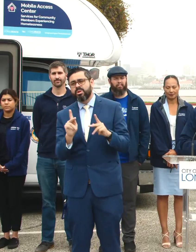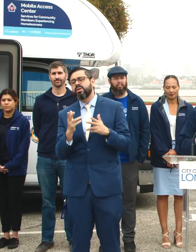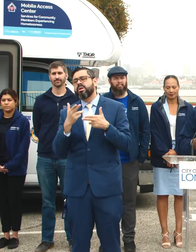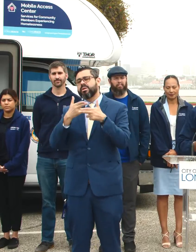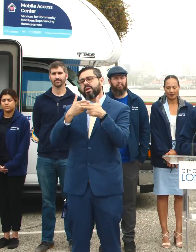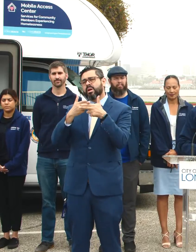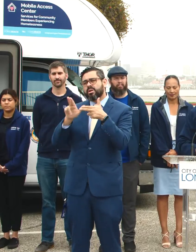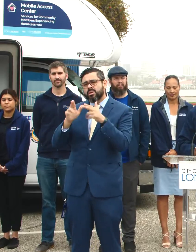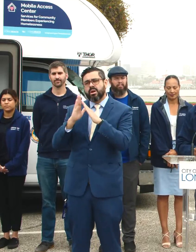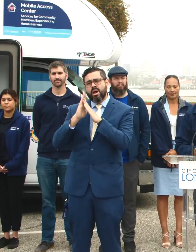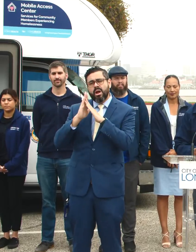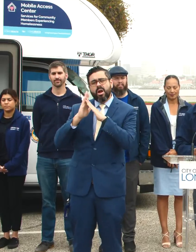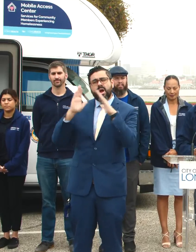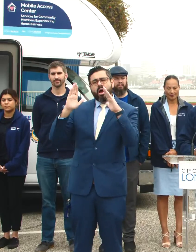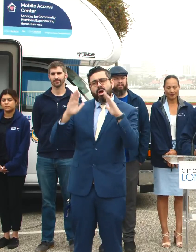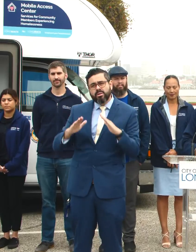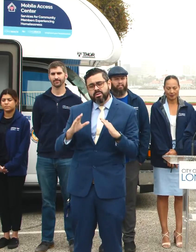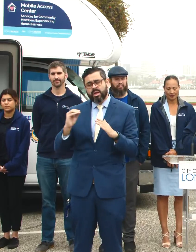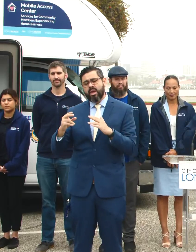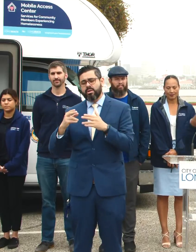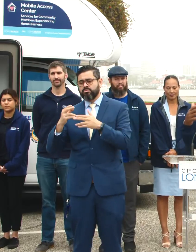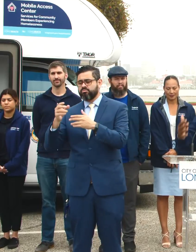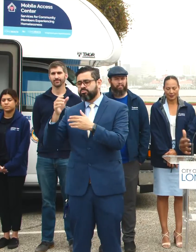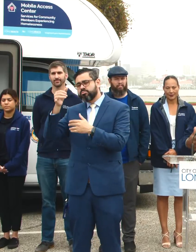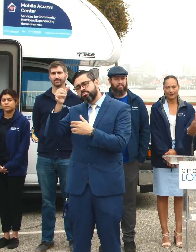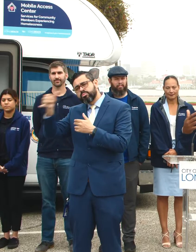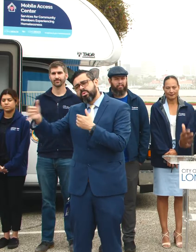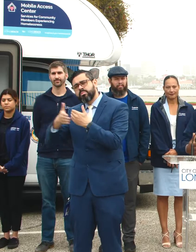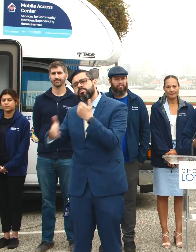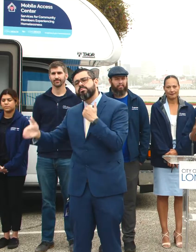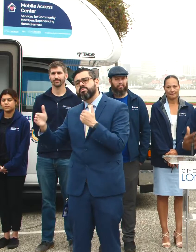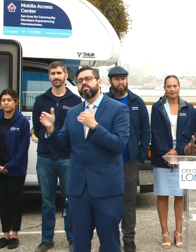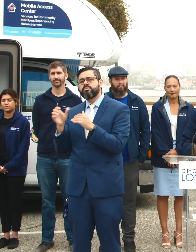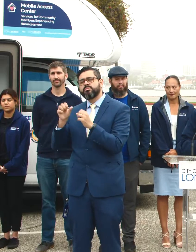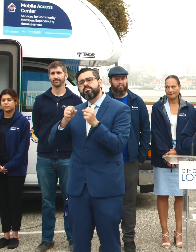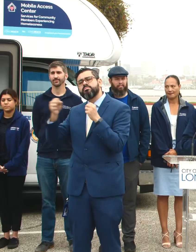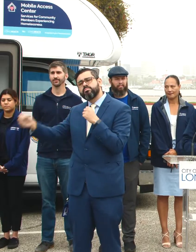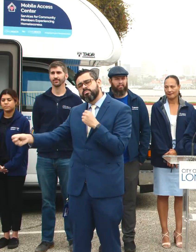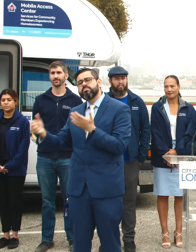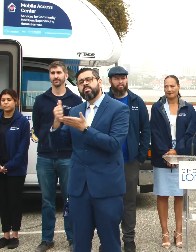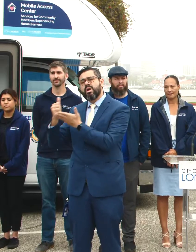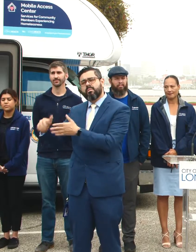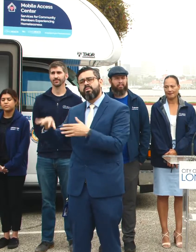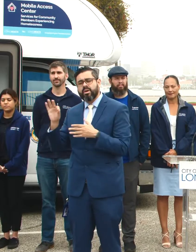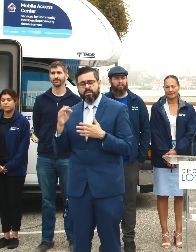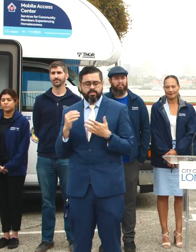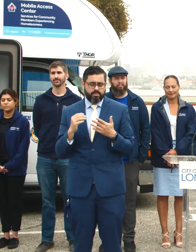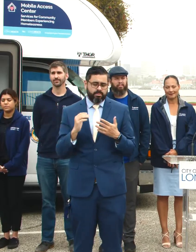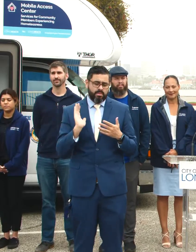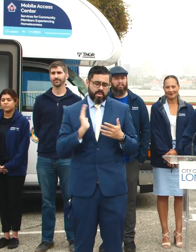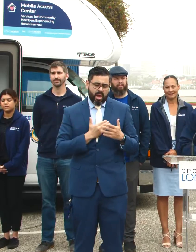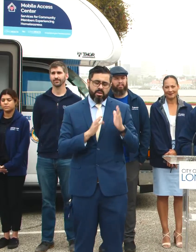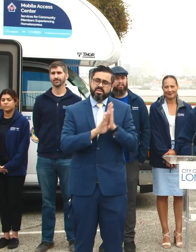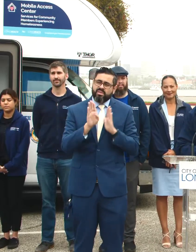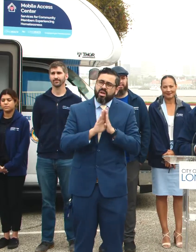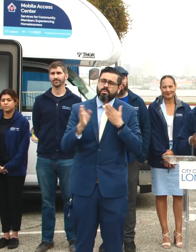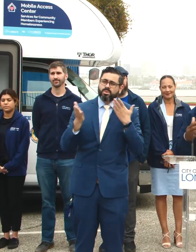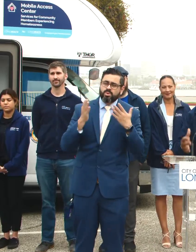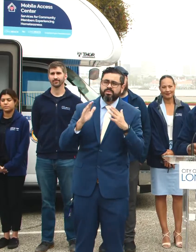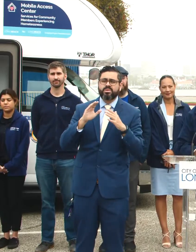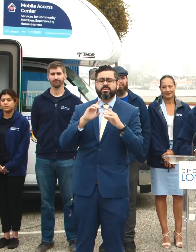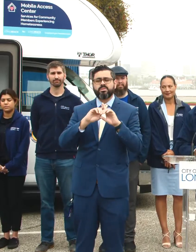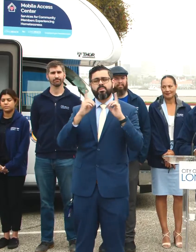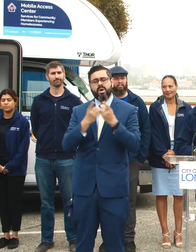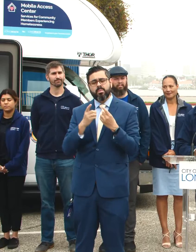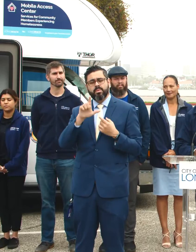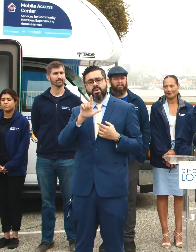interim housing and permanent supportive housing solutions, and we're working on affordable housing. We continue to work. Our Development Services Department and our